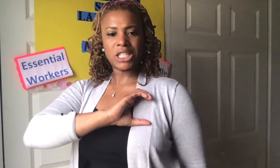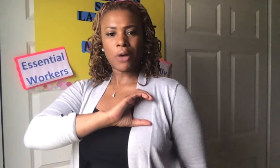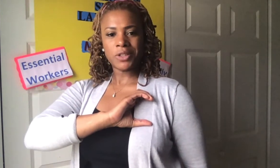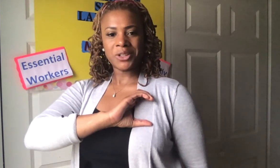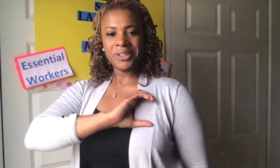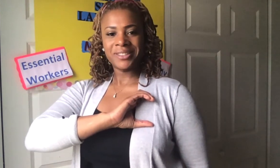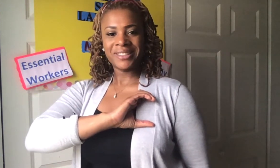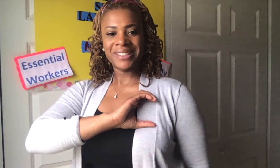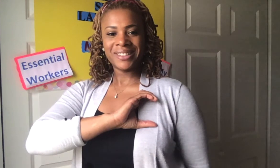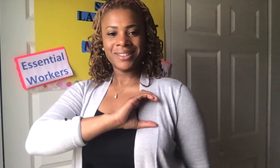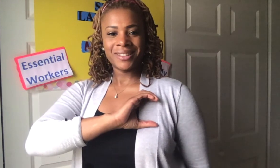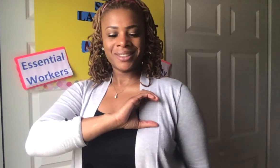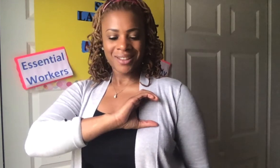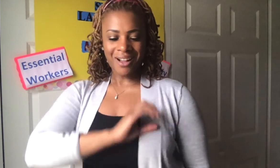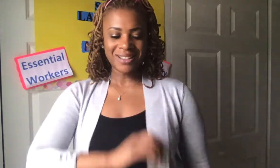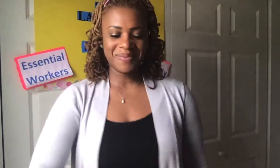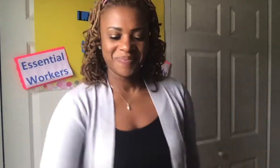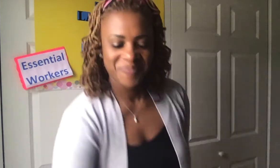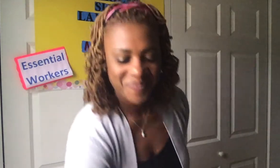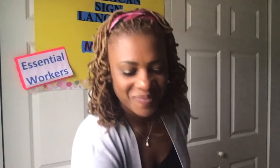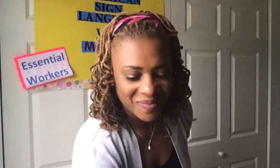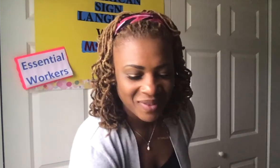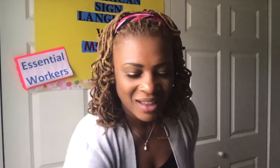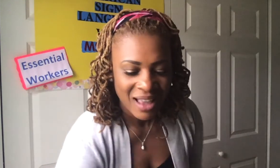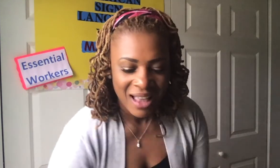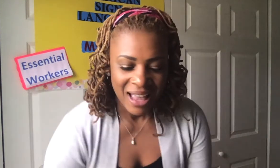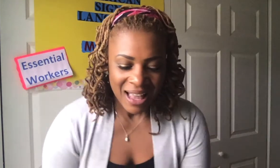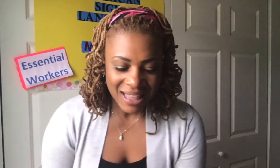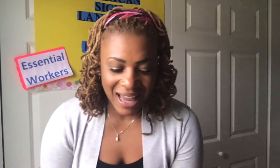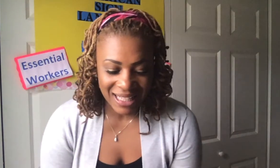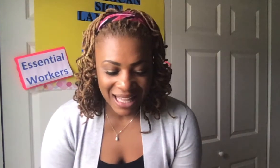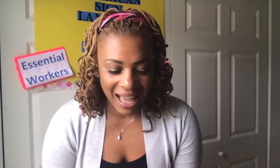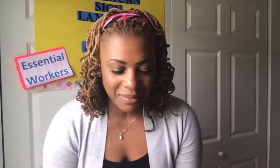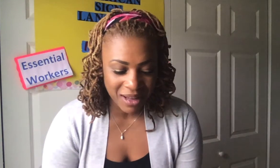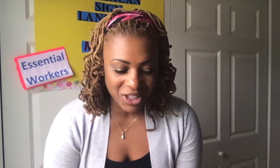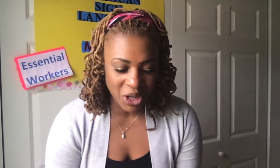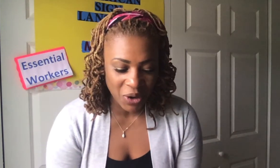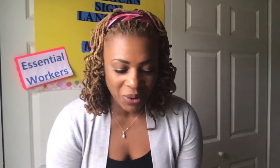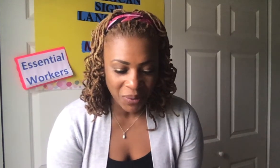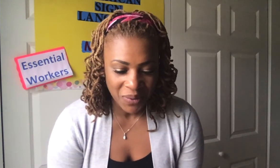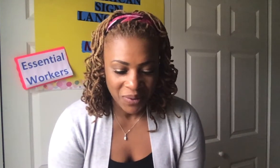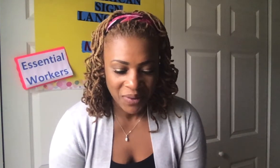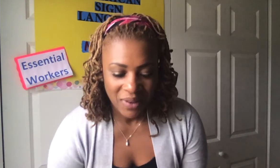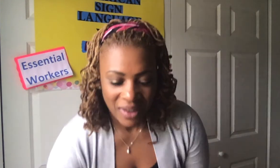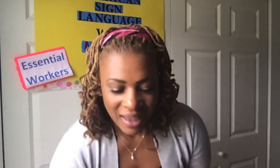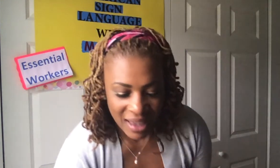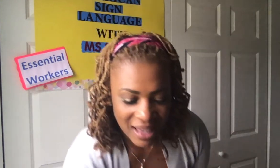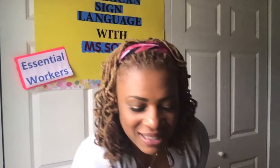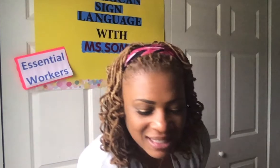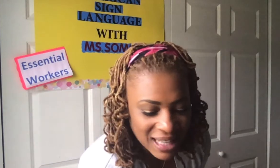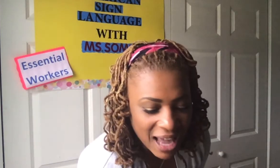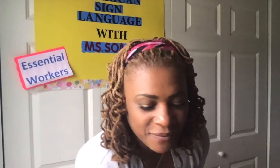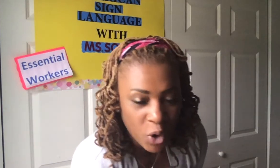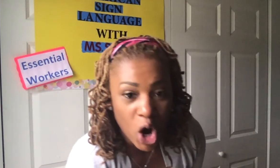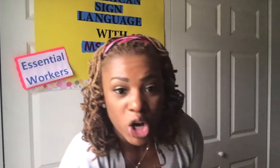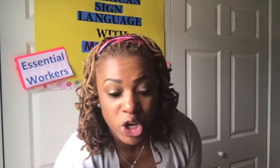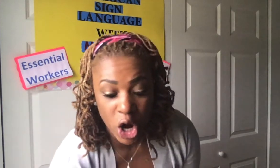officer. Awesome. The next sign I'm going to show you is the sign for